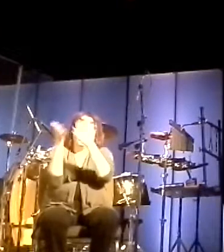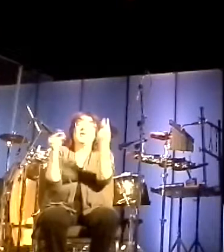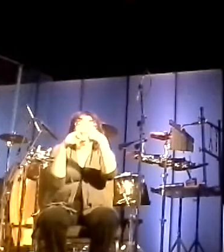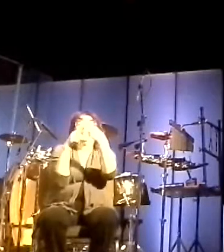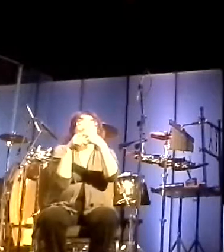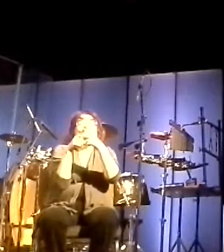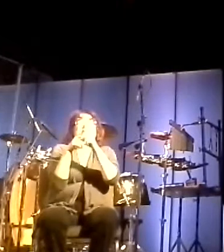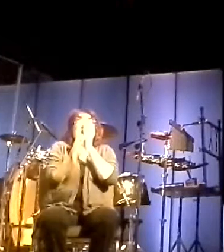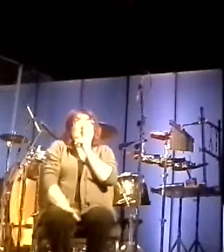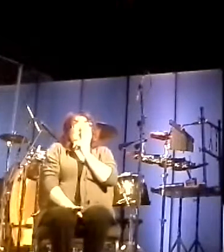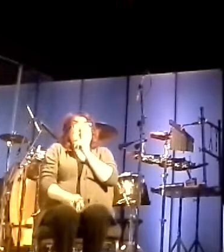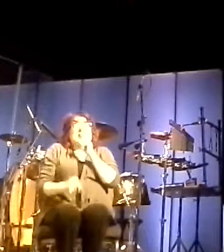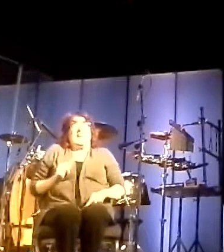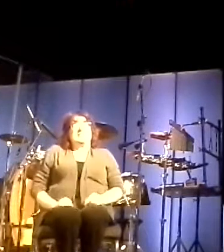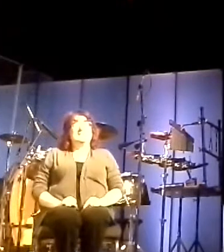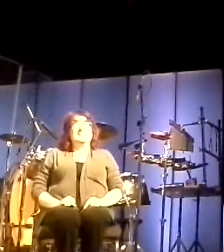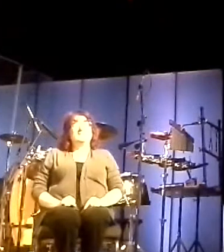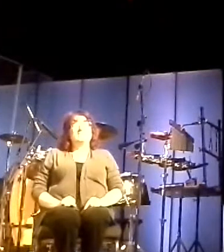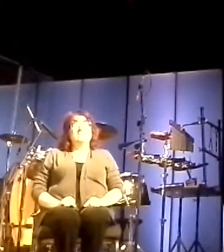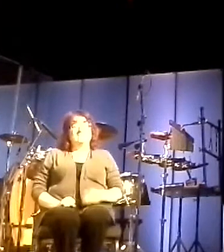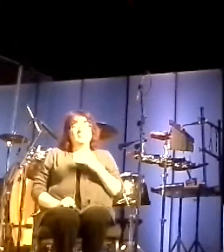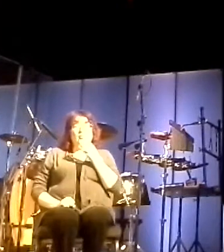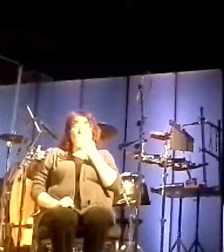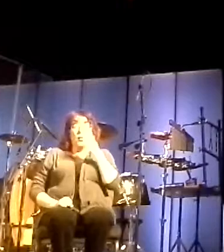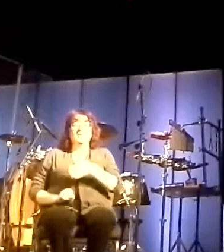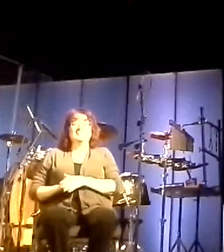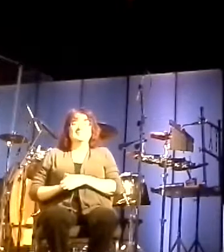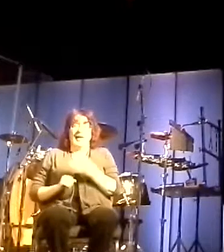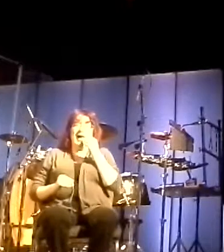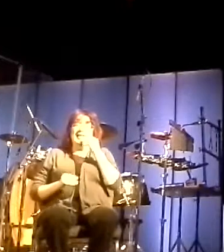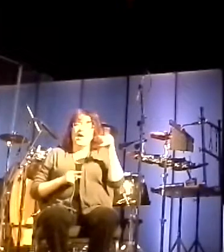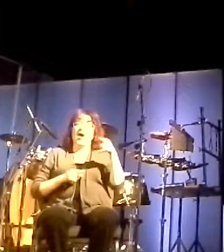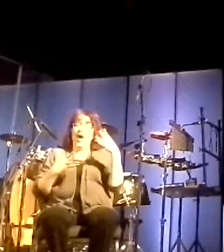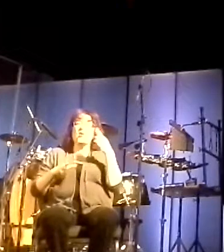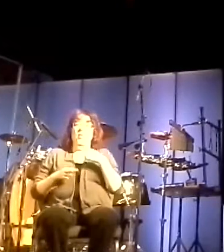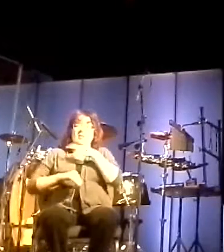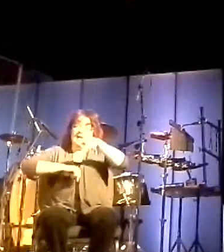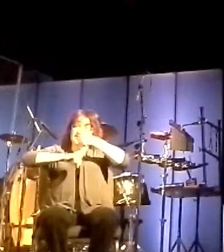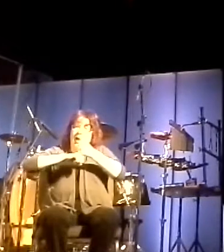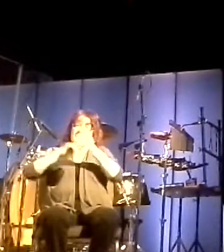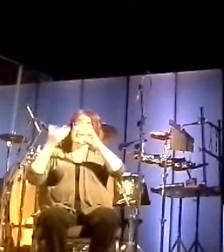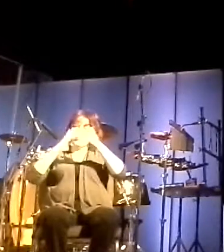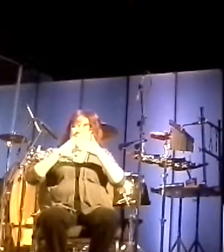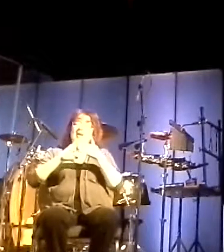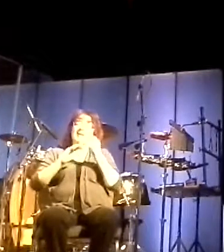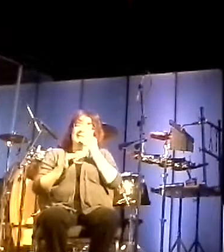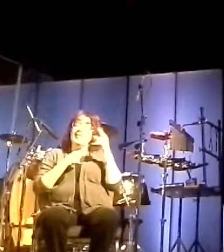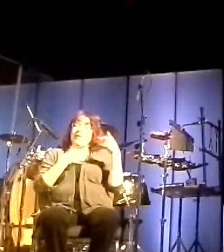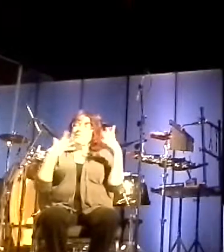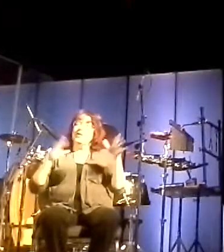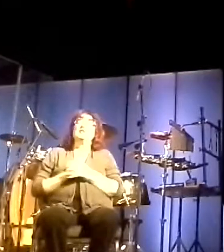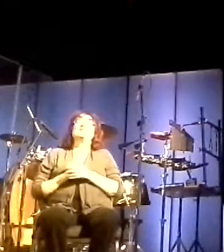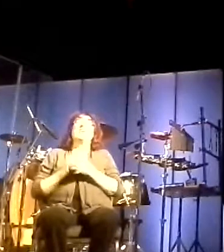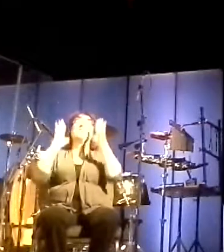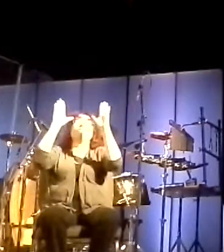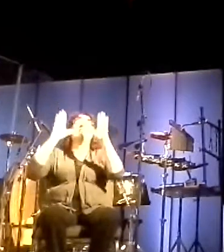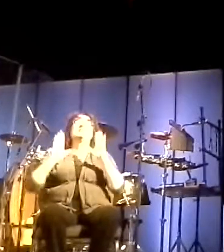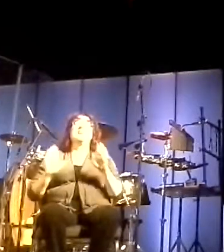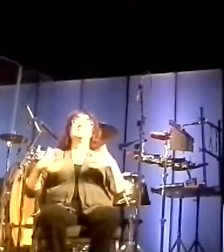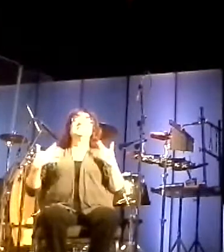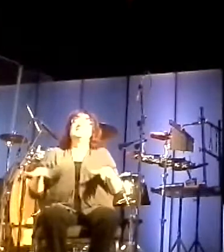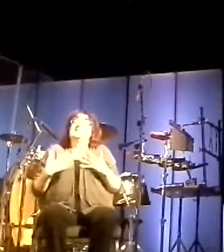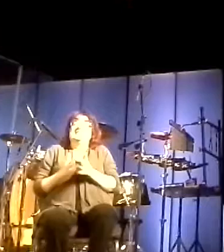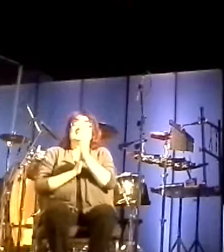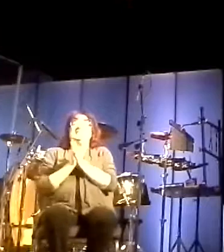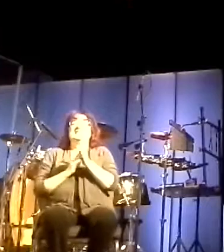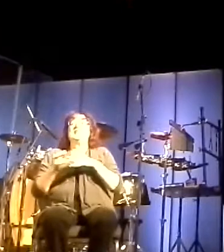the name of the restaurant, but I can't yet, but I will soon, okay? I've eaten, there's already a restaurant established in our community. I've eaten there. It's fantastic.